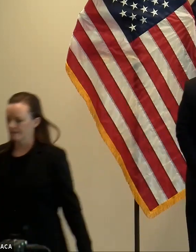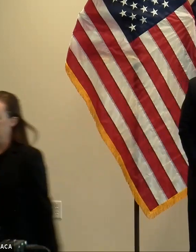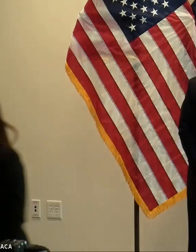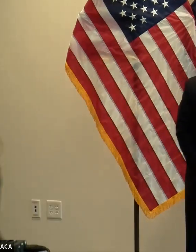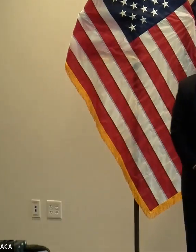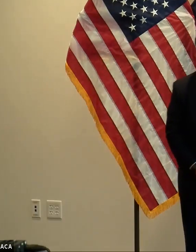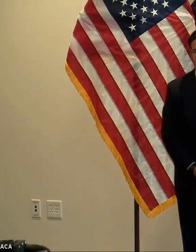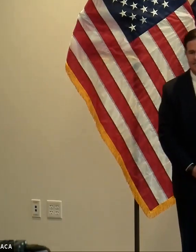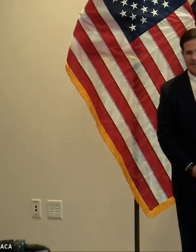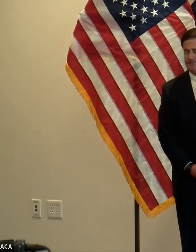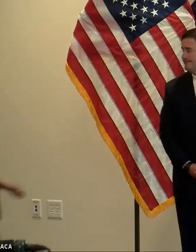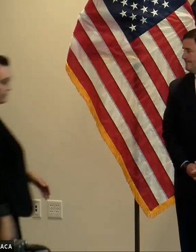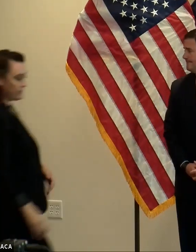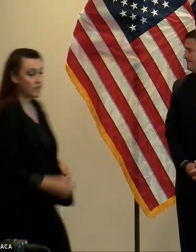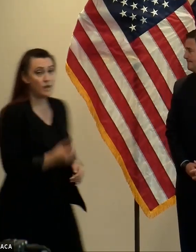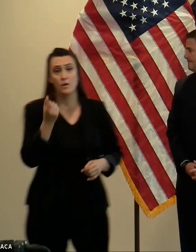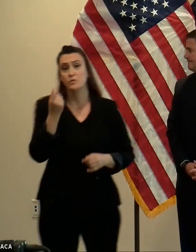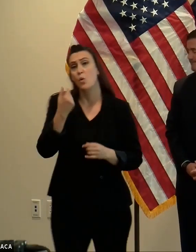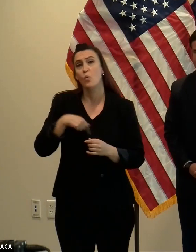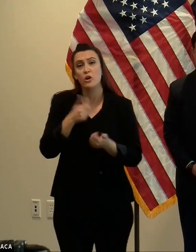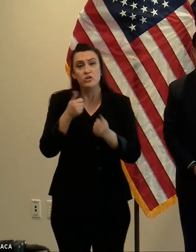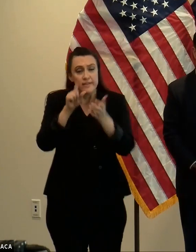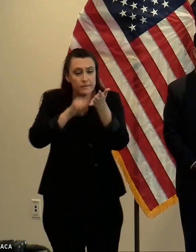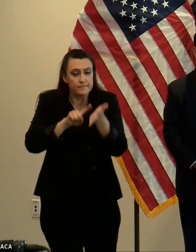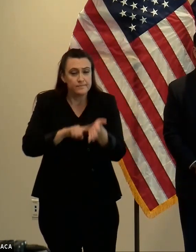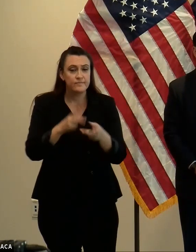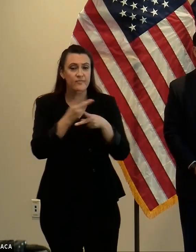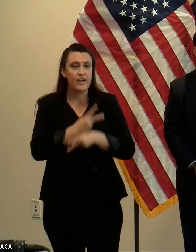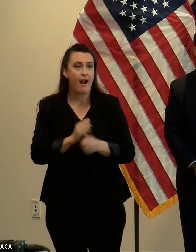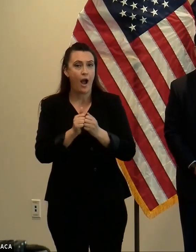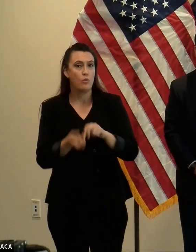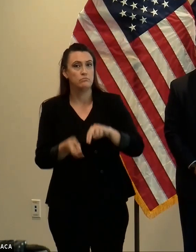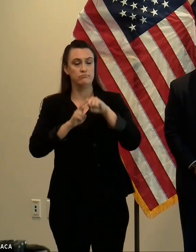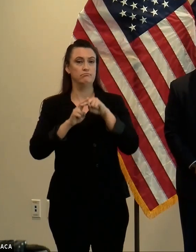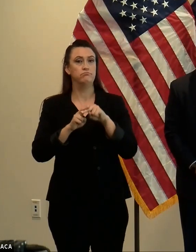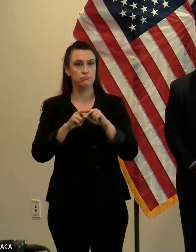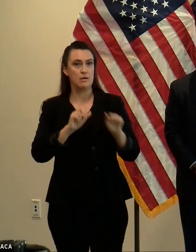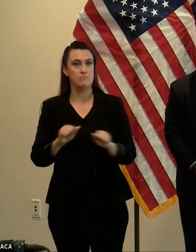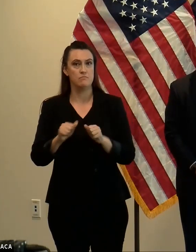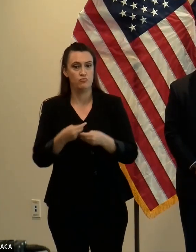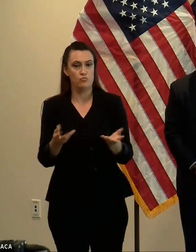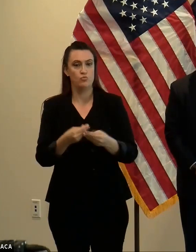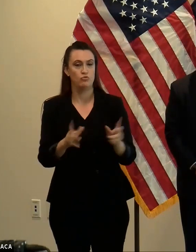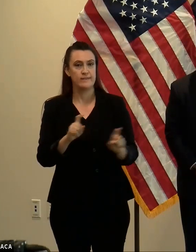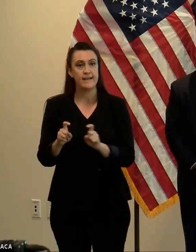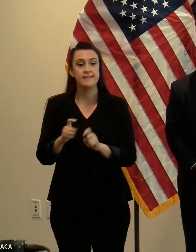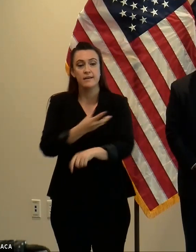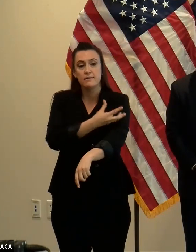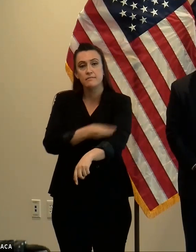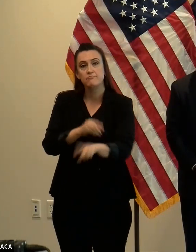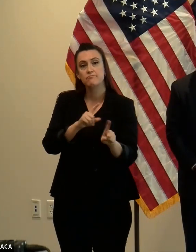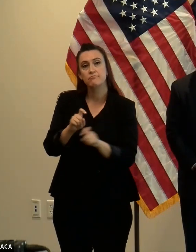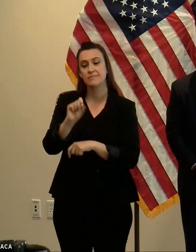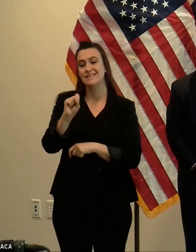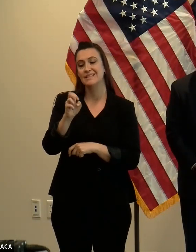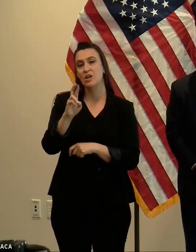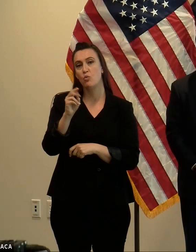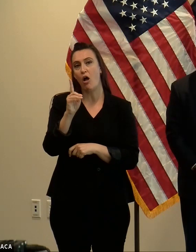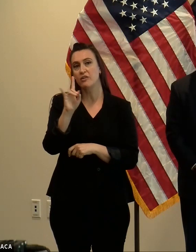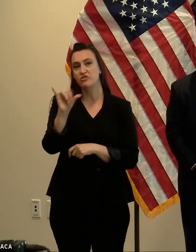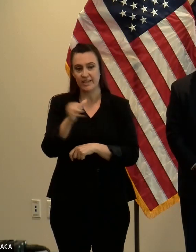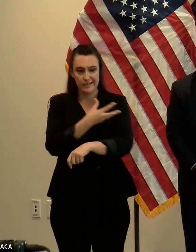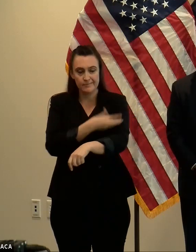So we continue to explore how to increase testing, and the serology will give us a really good idea of